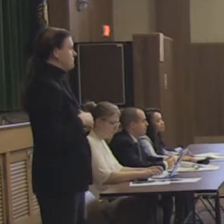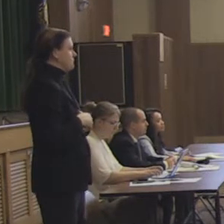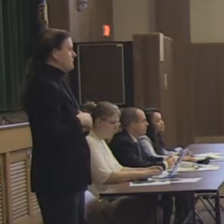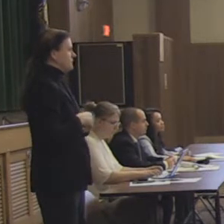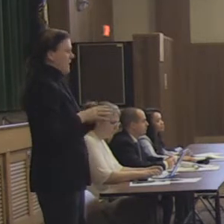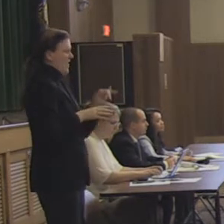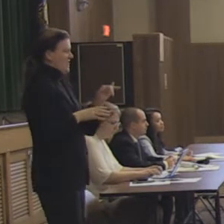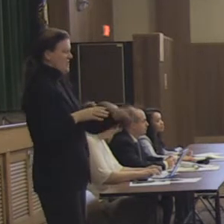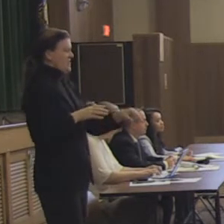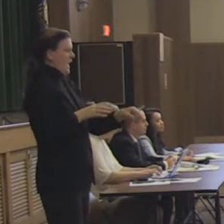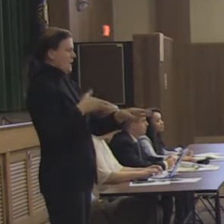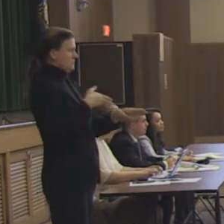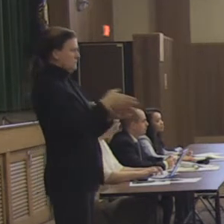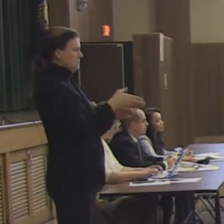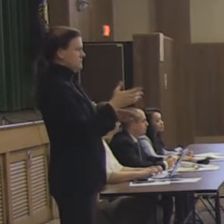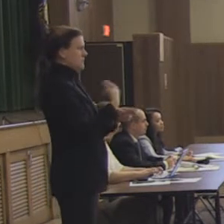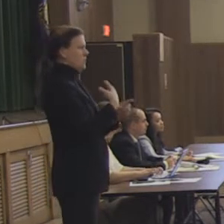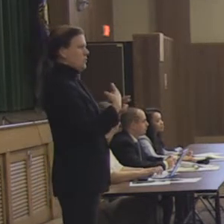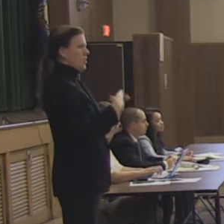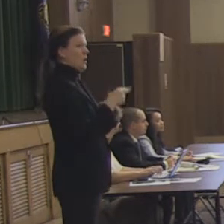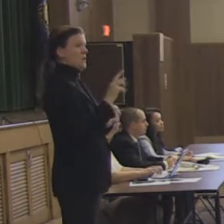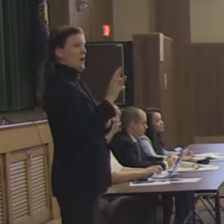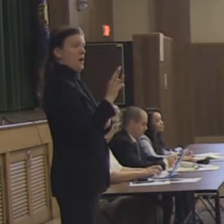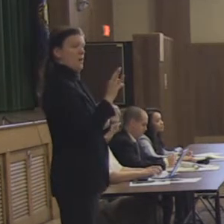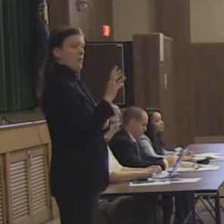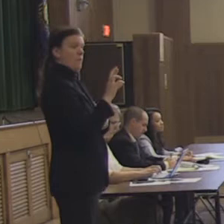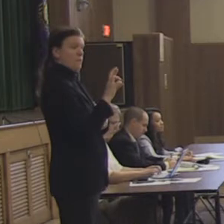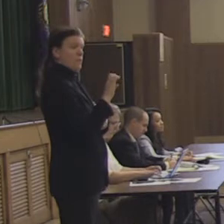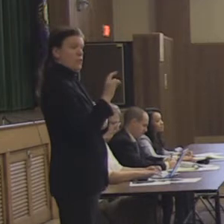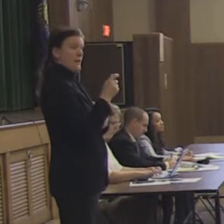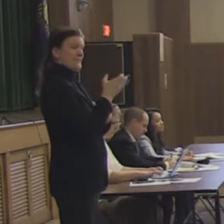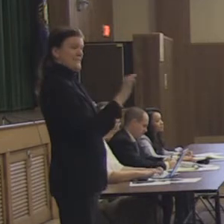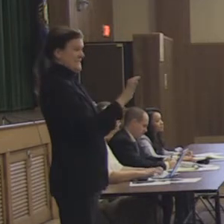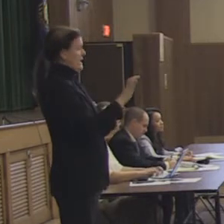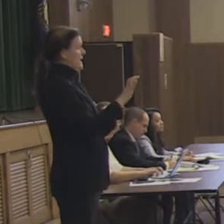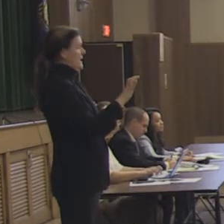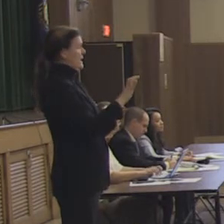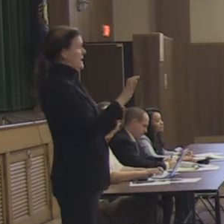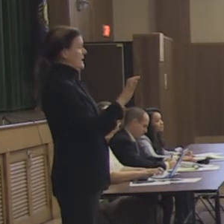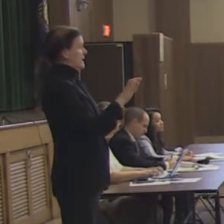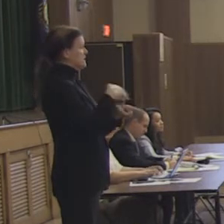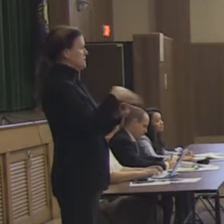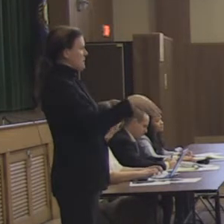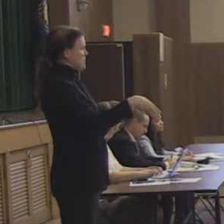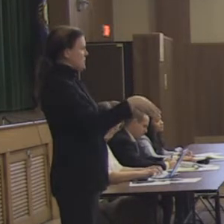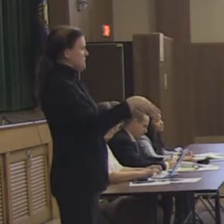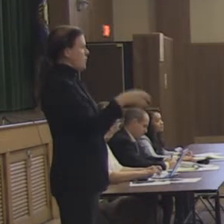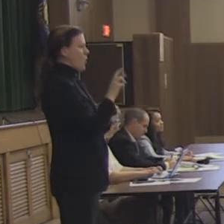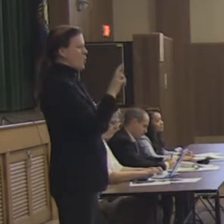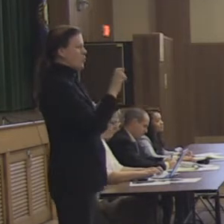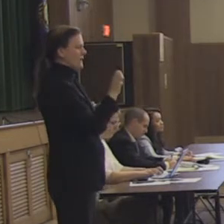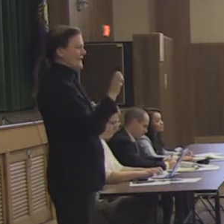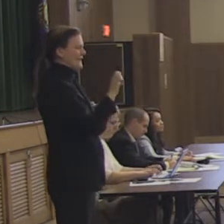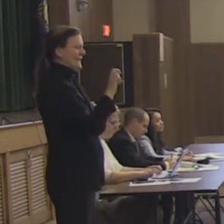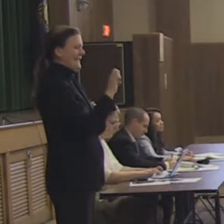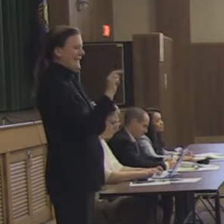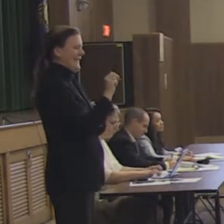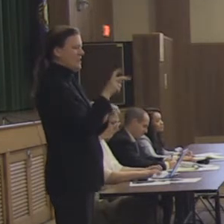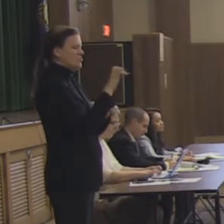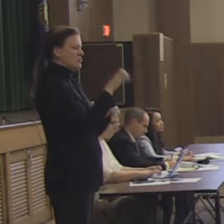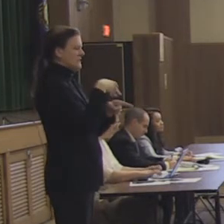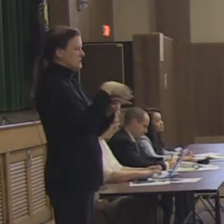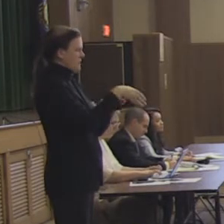new development of so-called forensic peer specialists or re-entry specialists, re-entry peers.